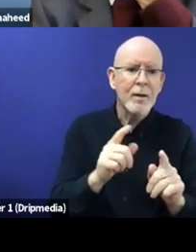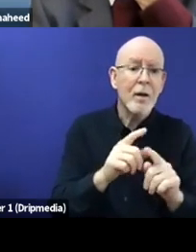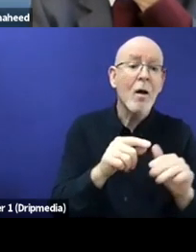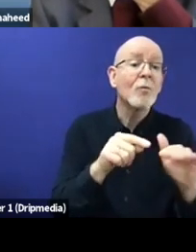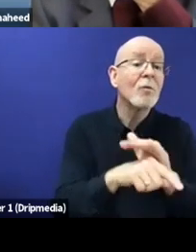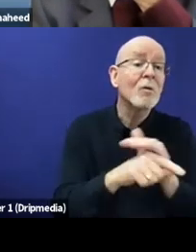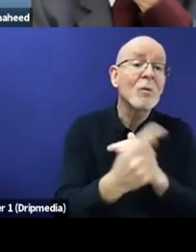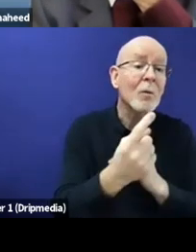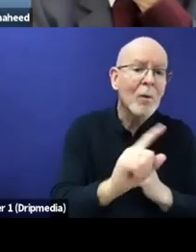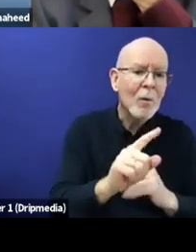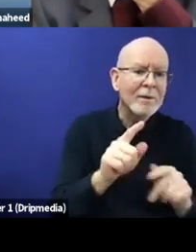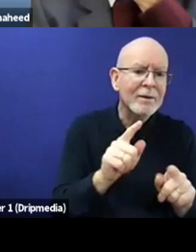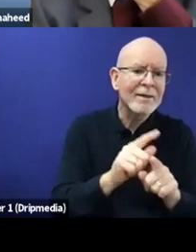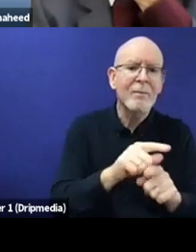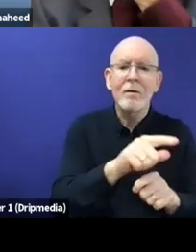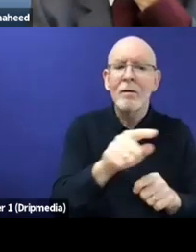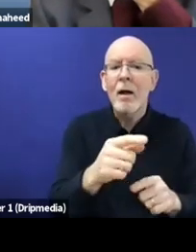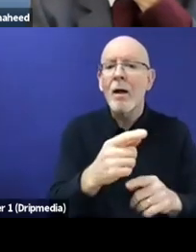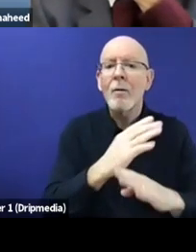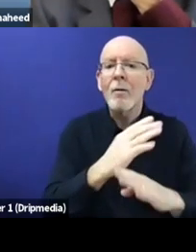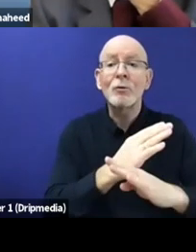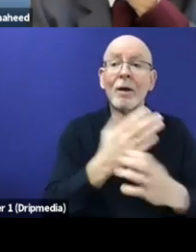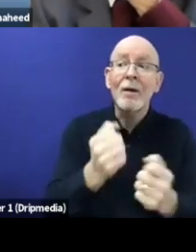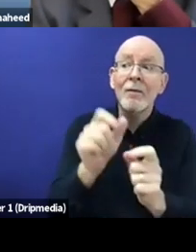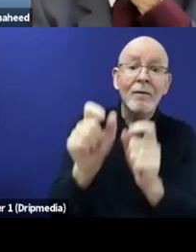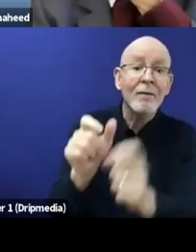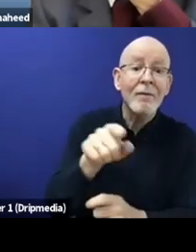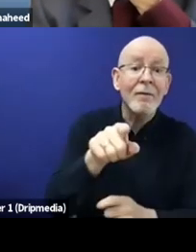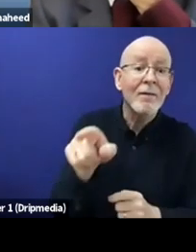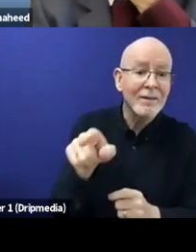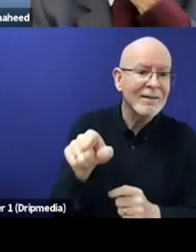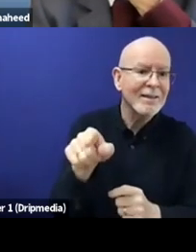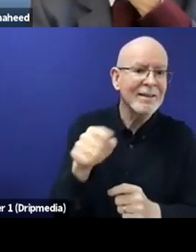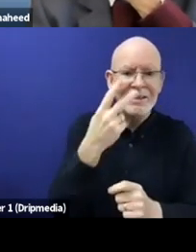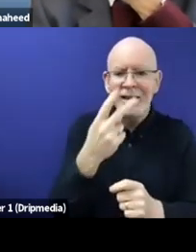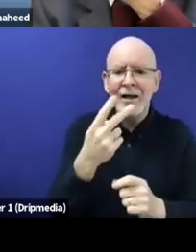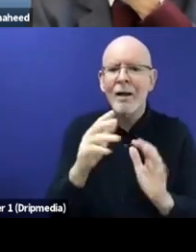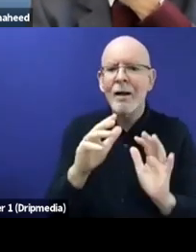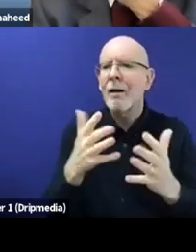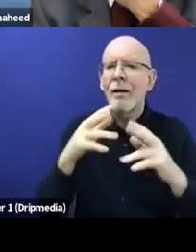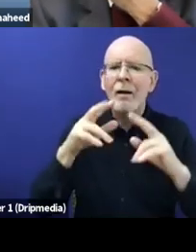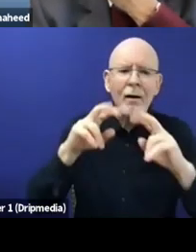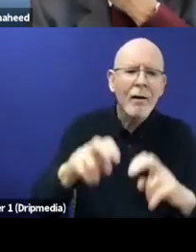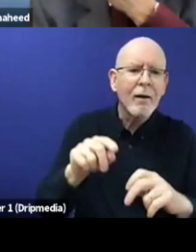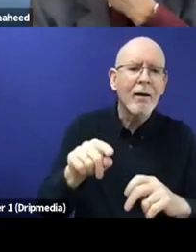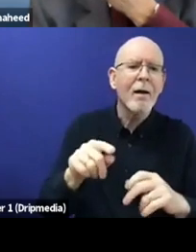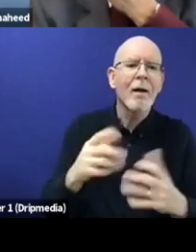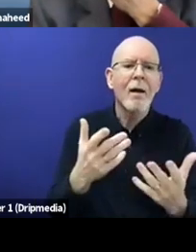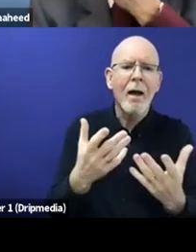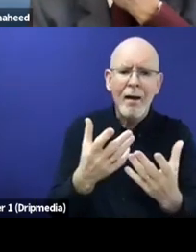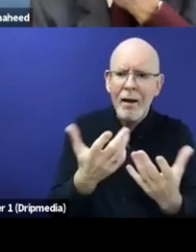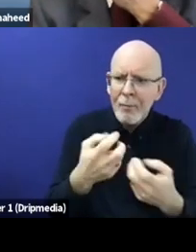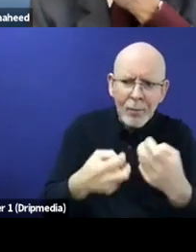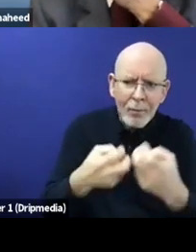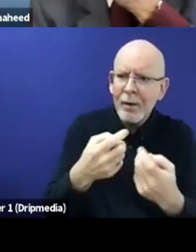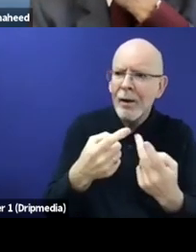do. I think they've done it forever, except that that kind of action wasn't really recognized by the system as such. So